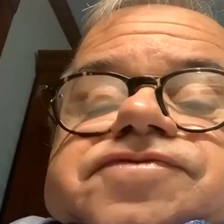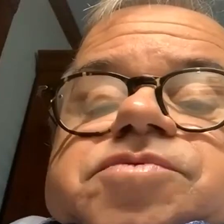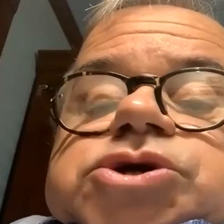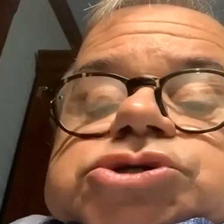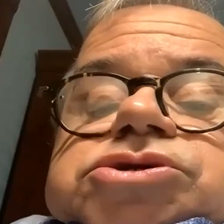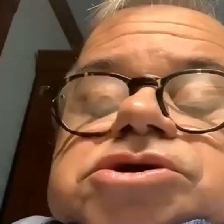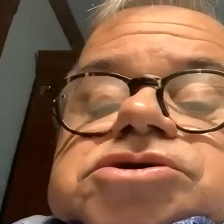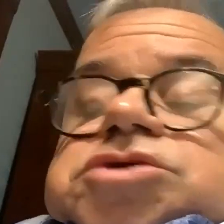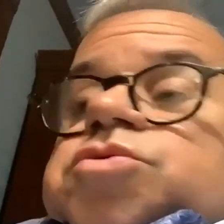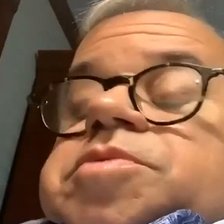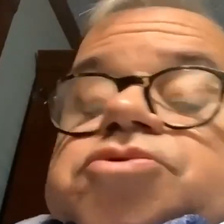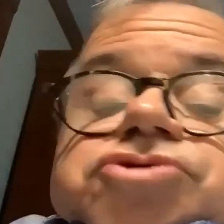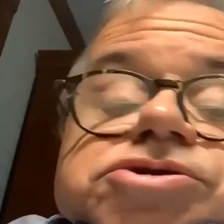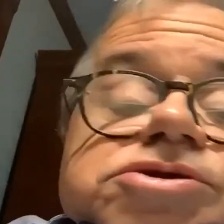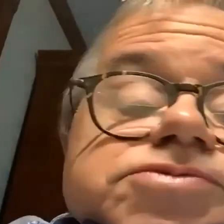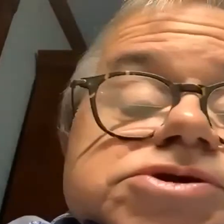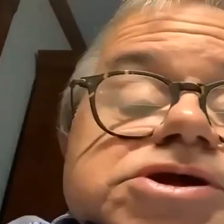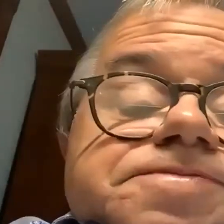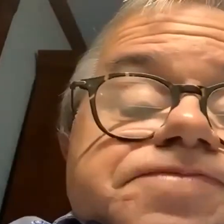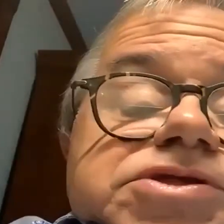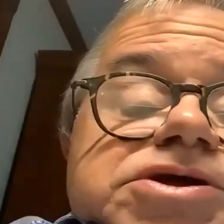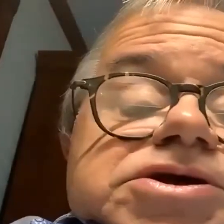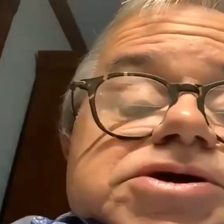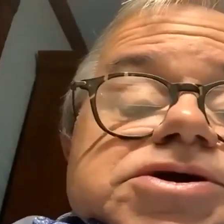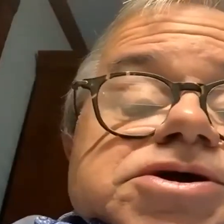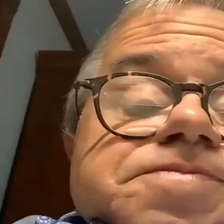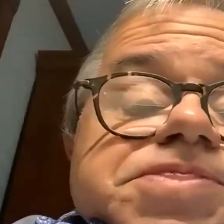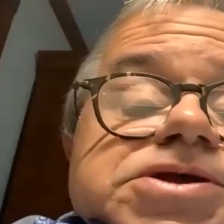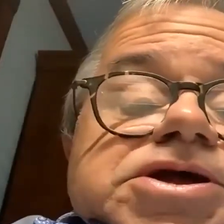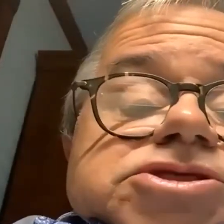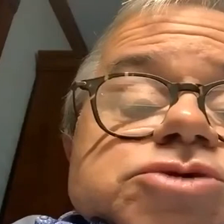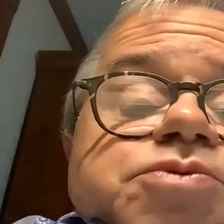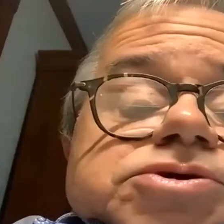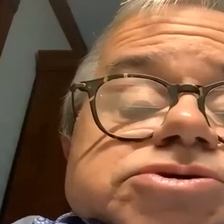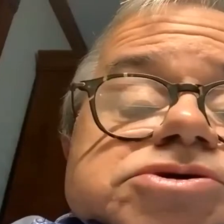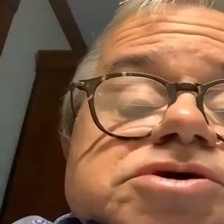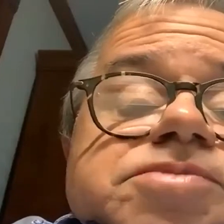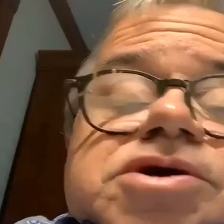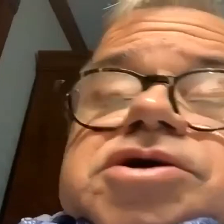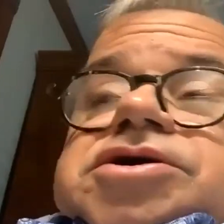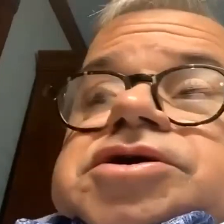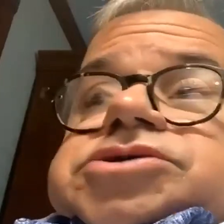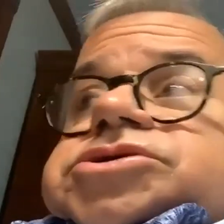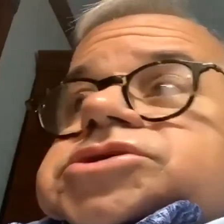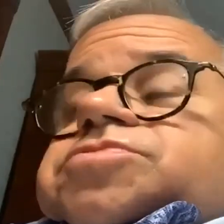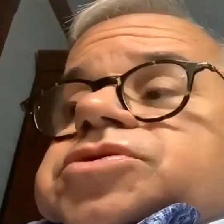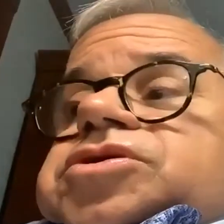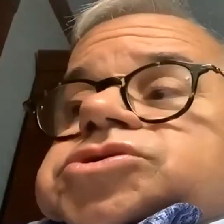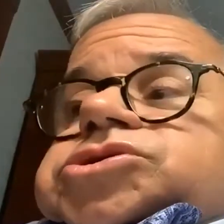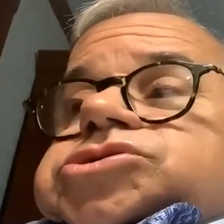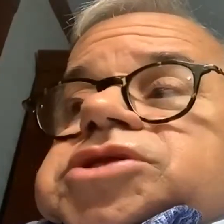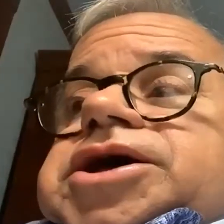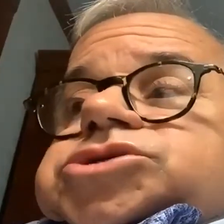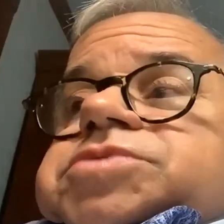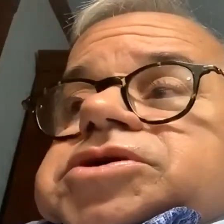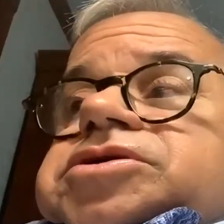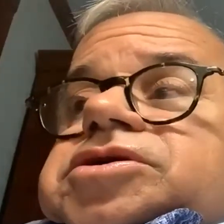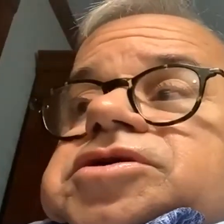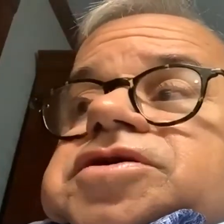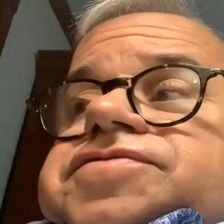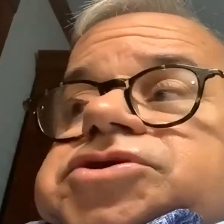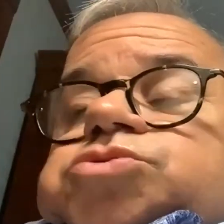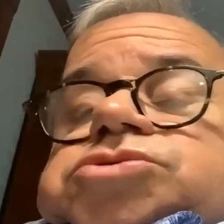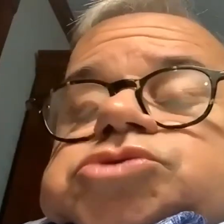the information that we'll be presenting today. At this point in time, as I said, this is the last